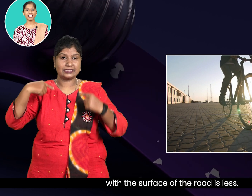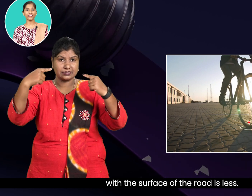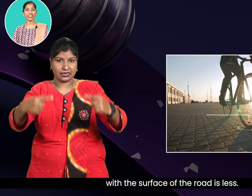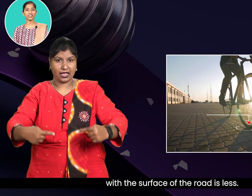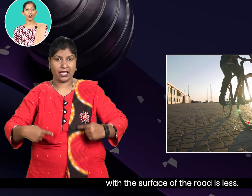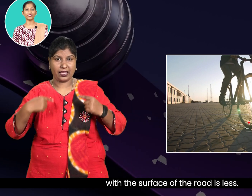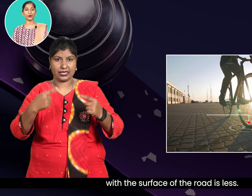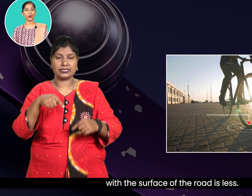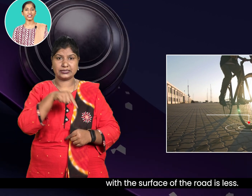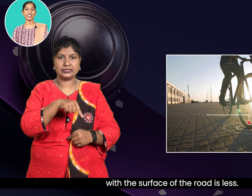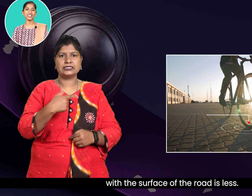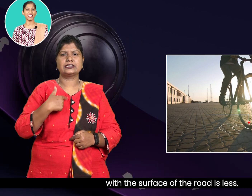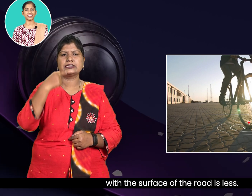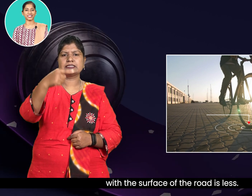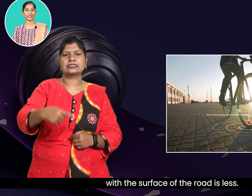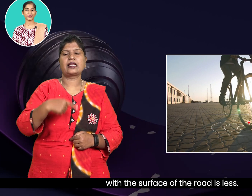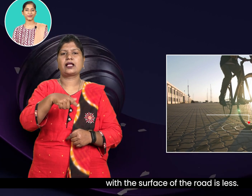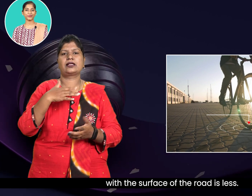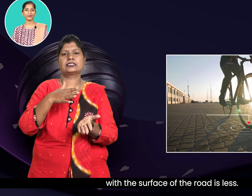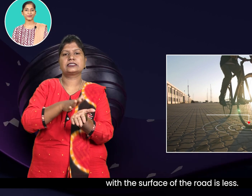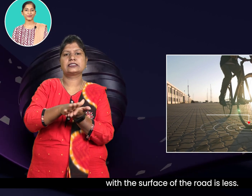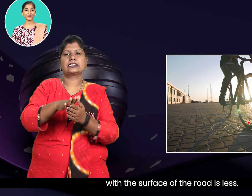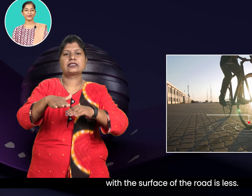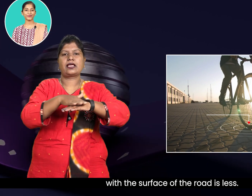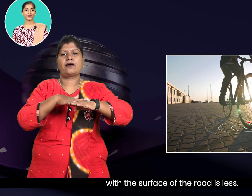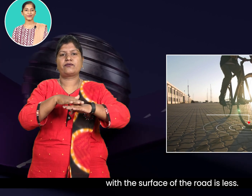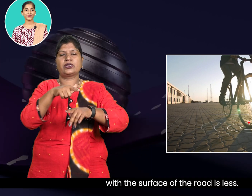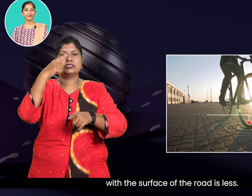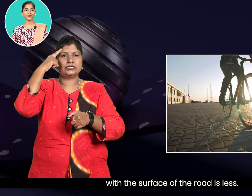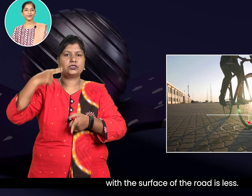with the surface of the road is less.